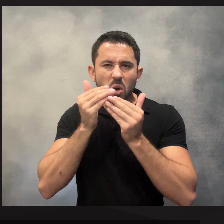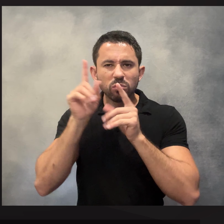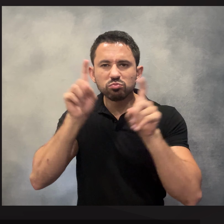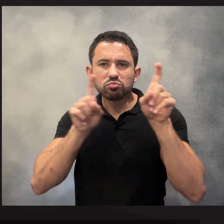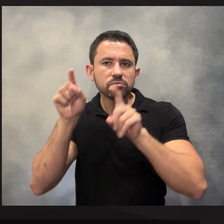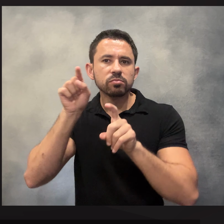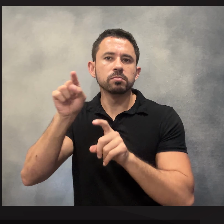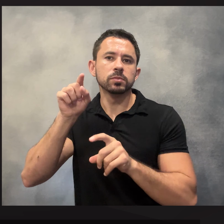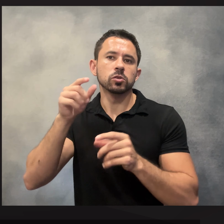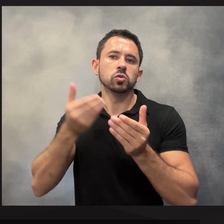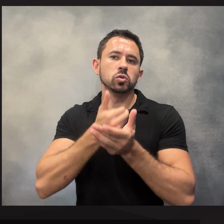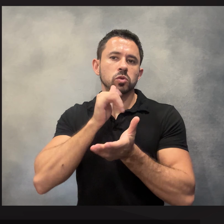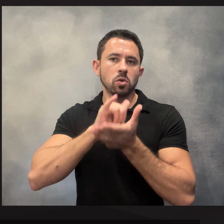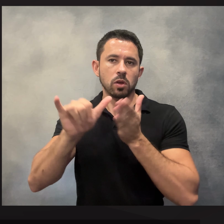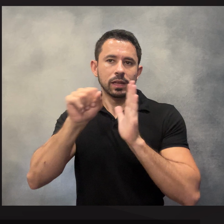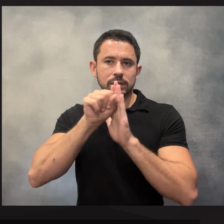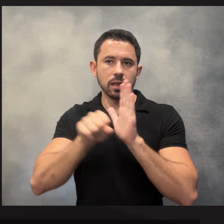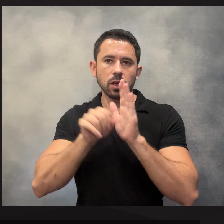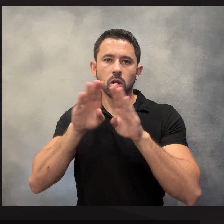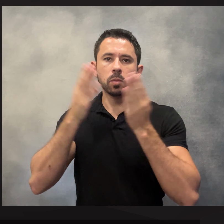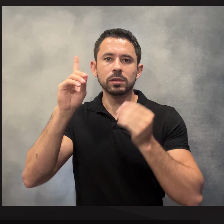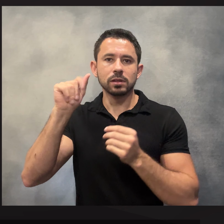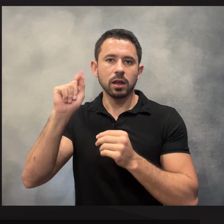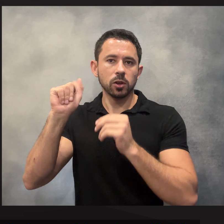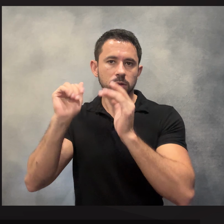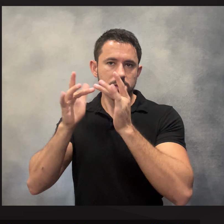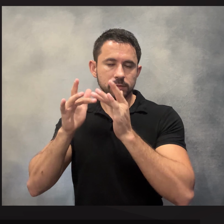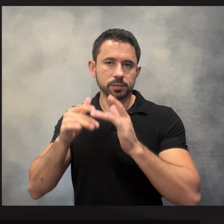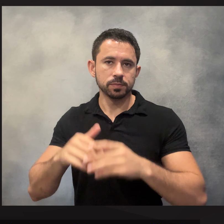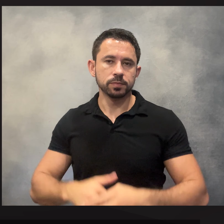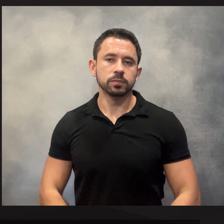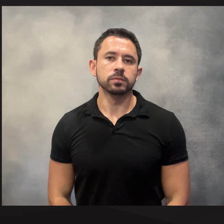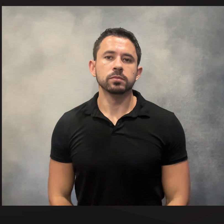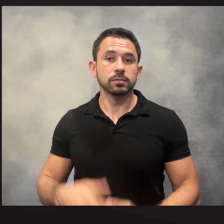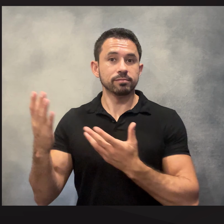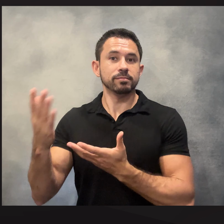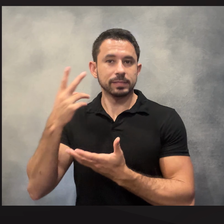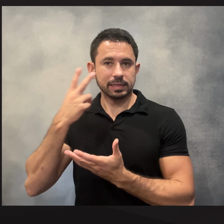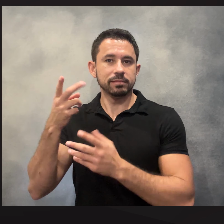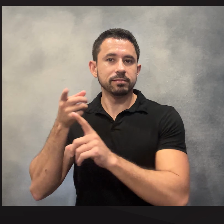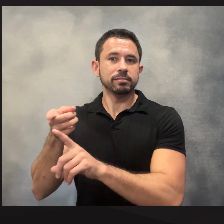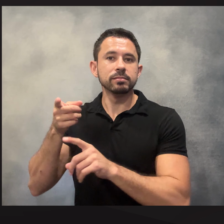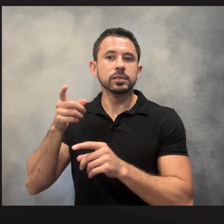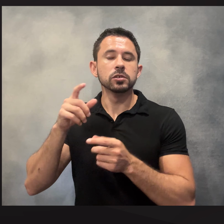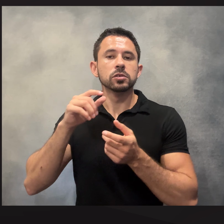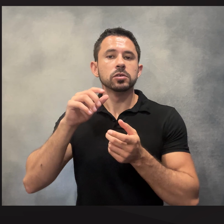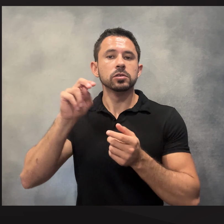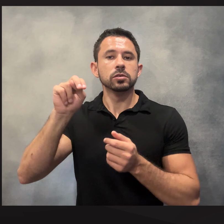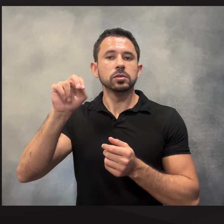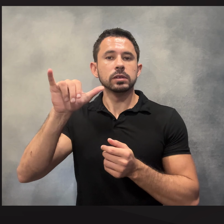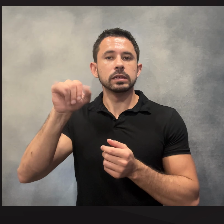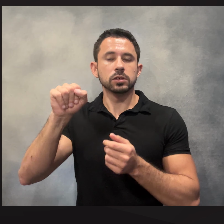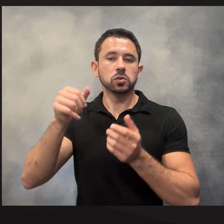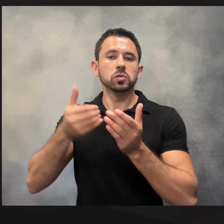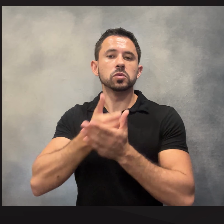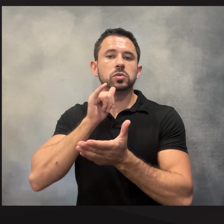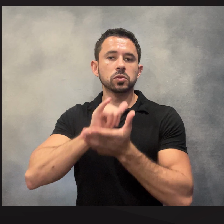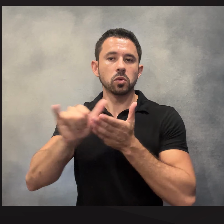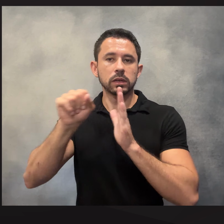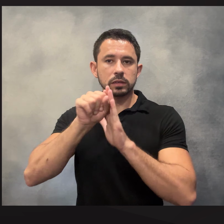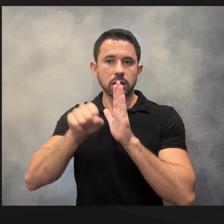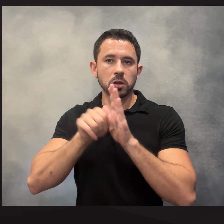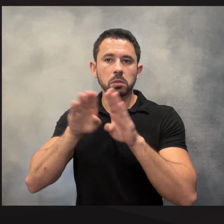Here is the New York State Open Data Program page.